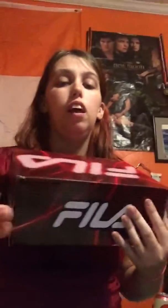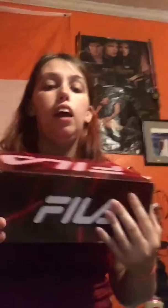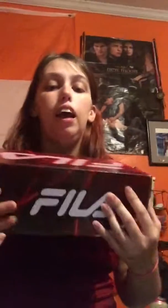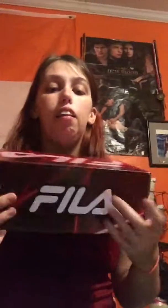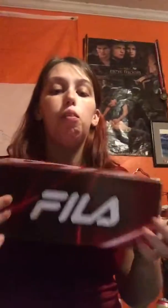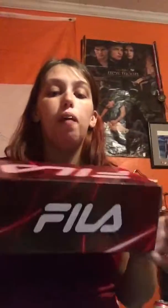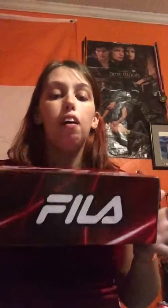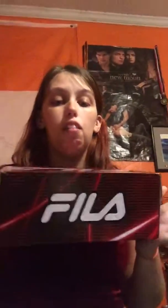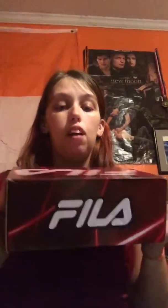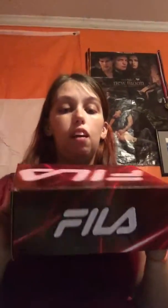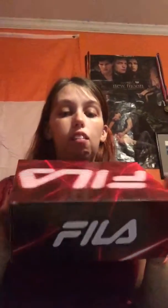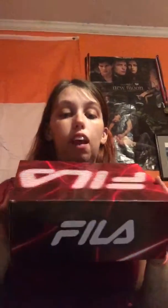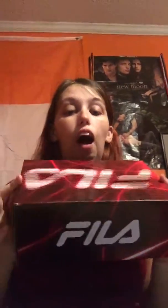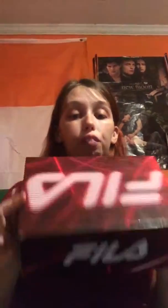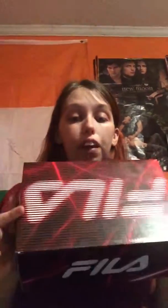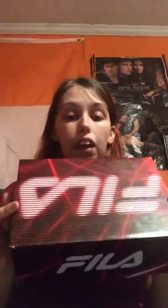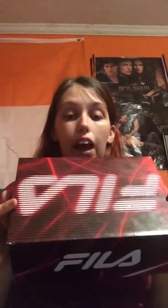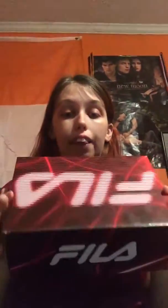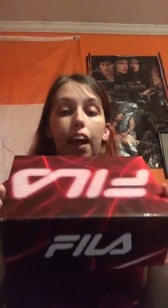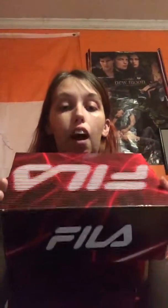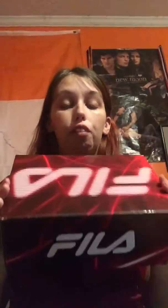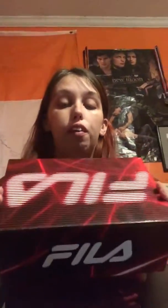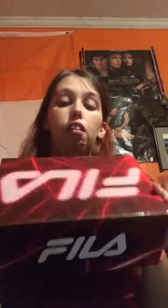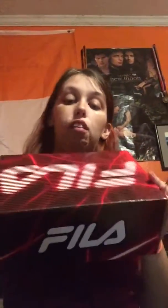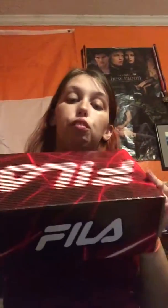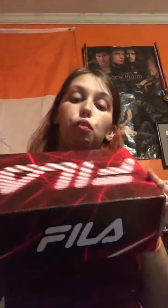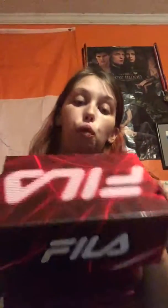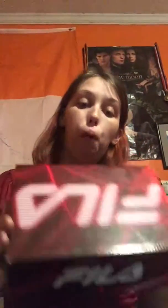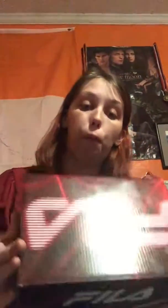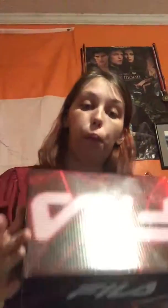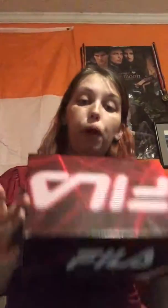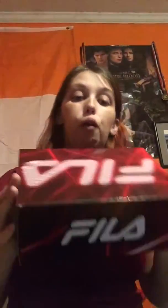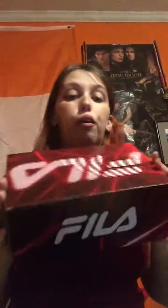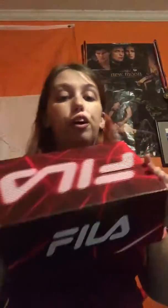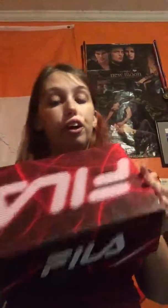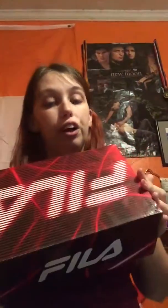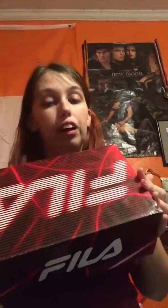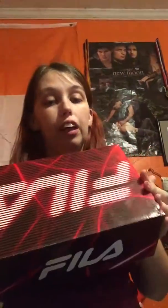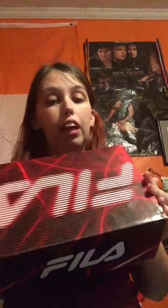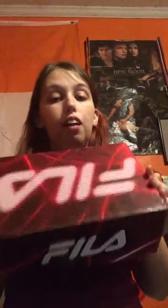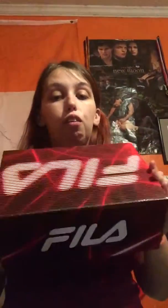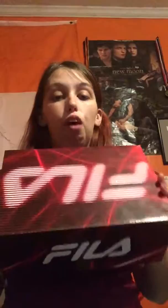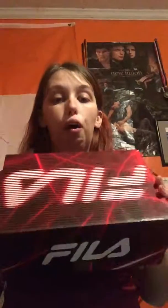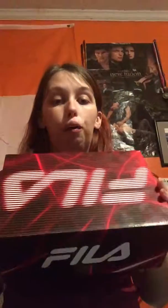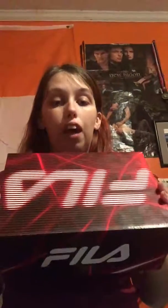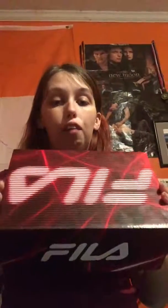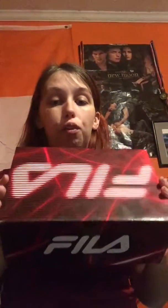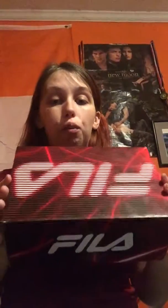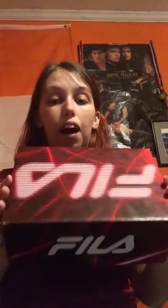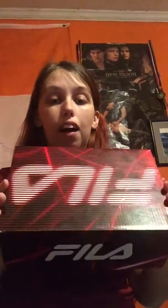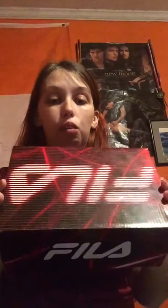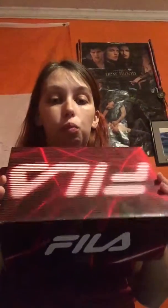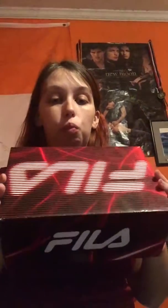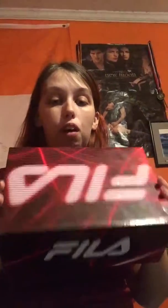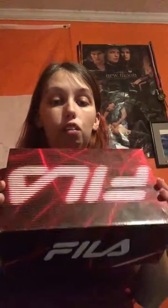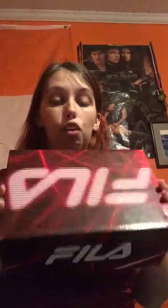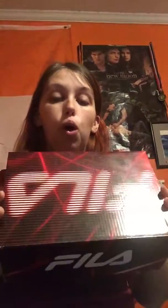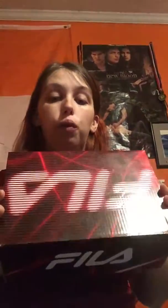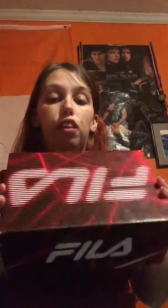in this box is an outfit and that outfit is either for a boy or a girl. So, if you guys want to know what the